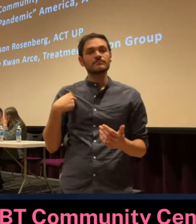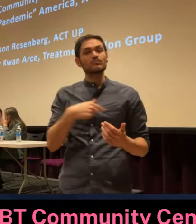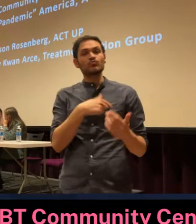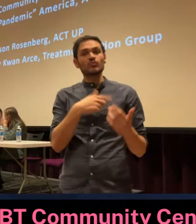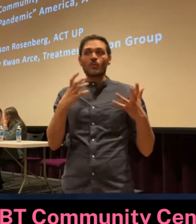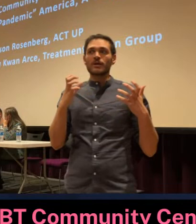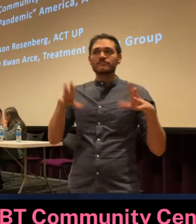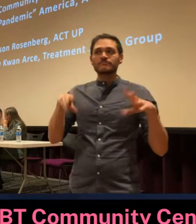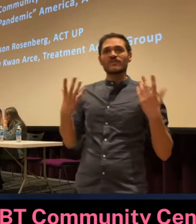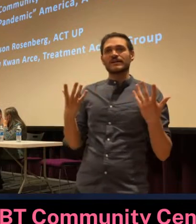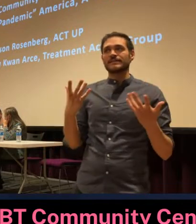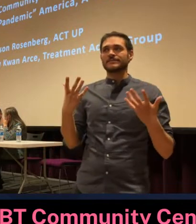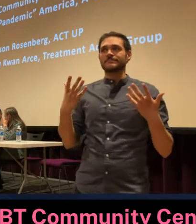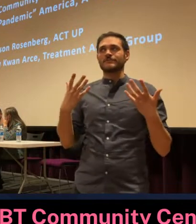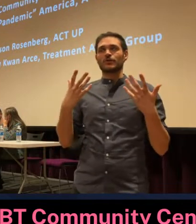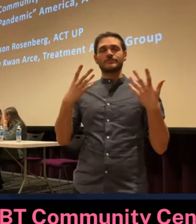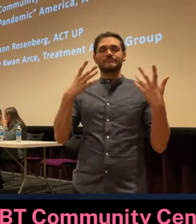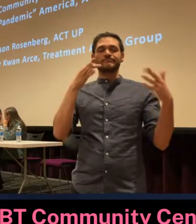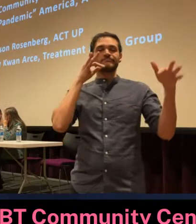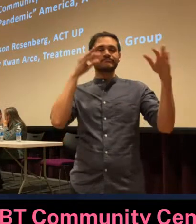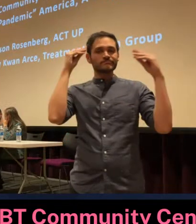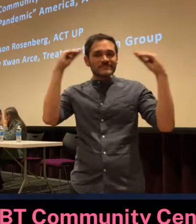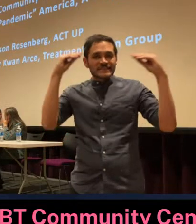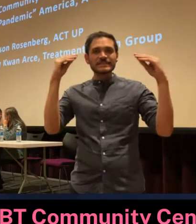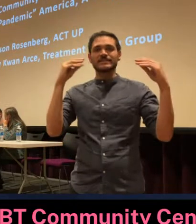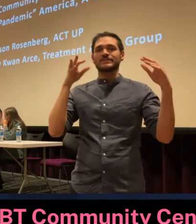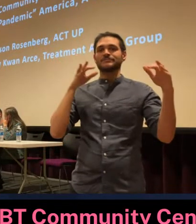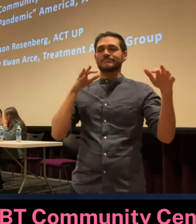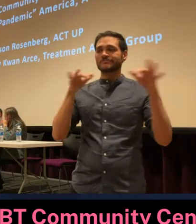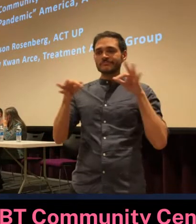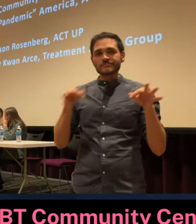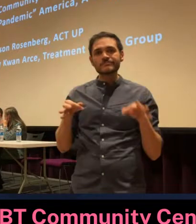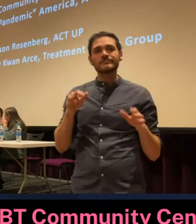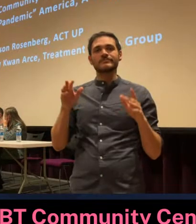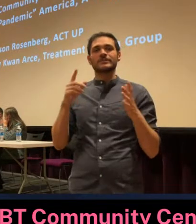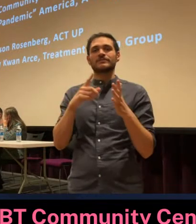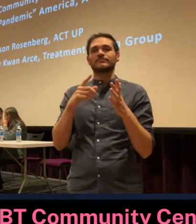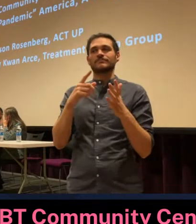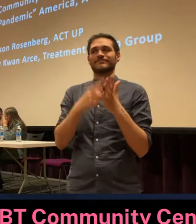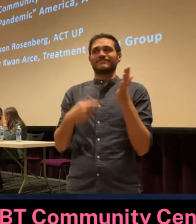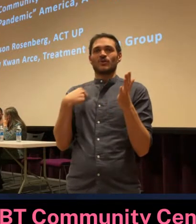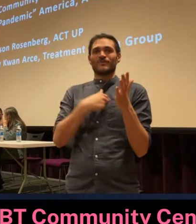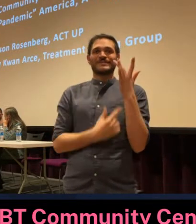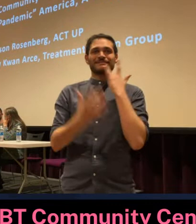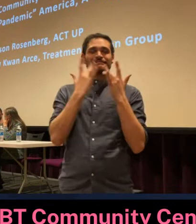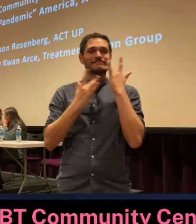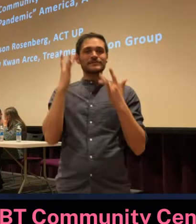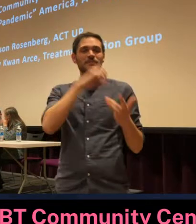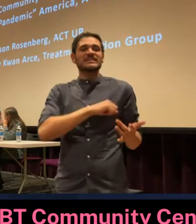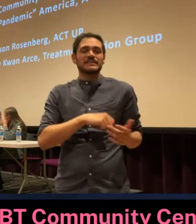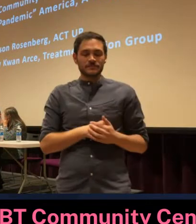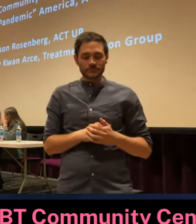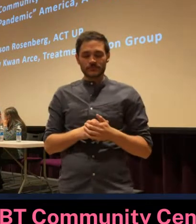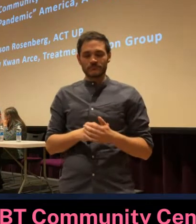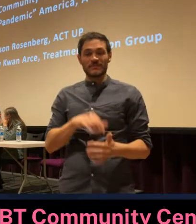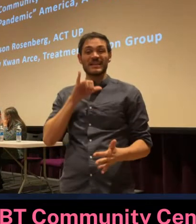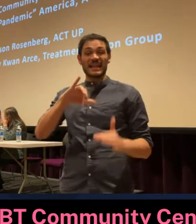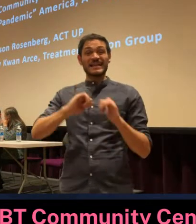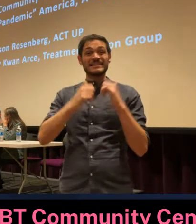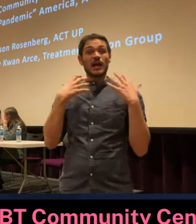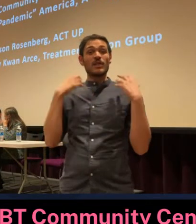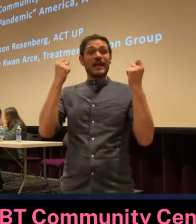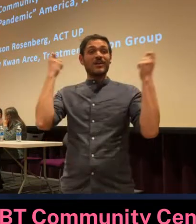in our community. And, that's what this was kind of birthed out of.